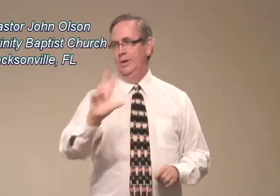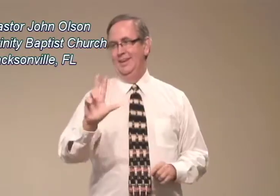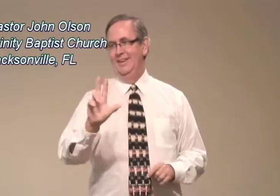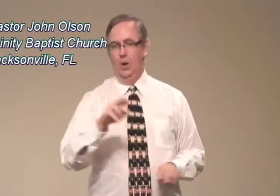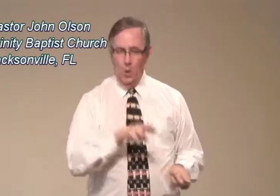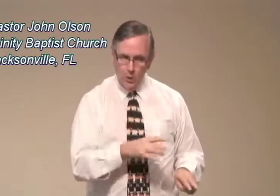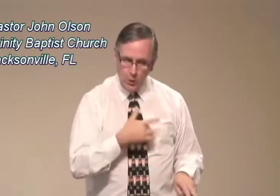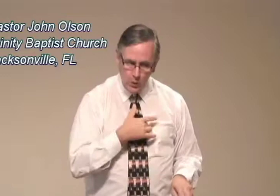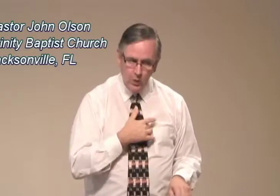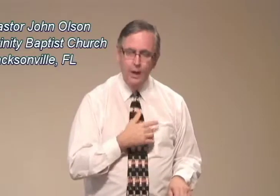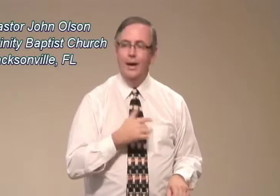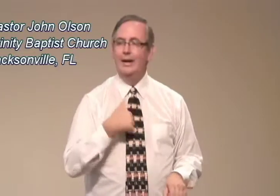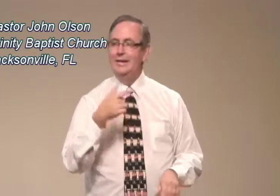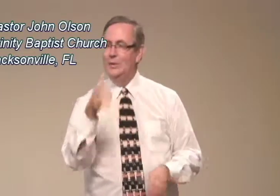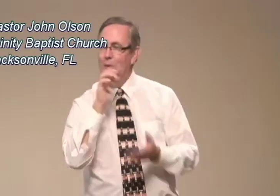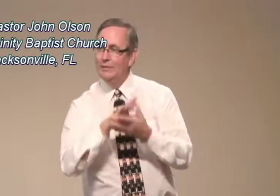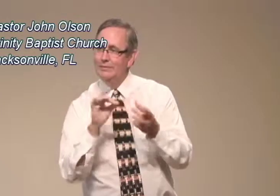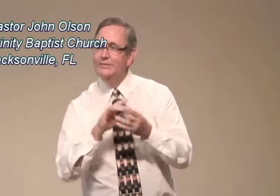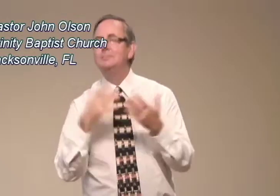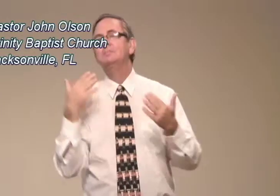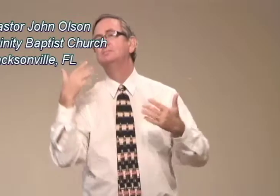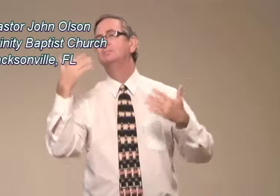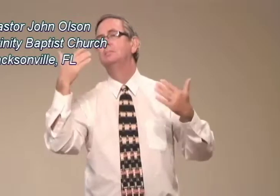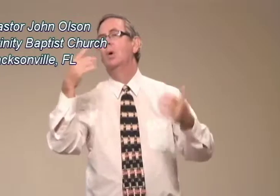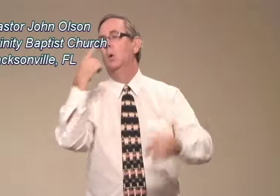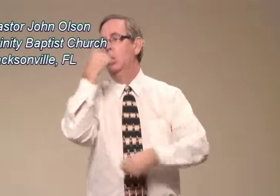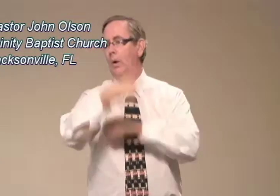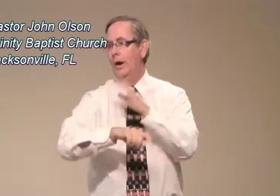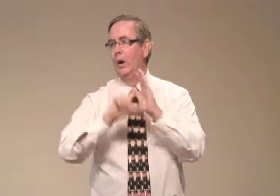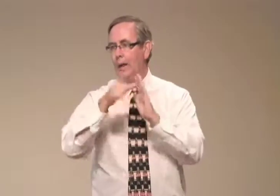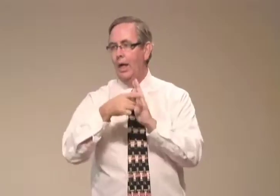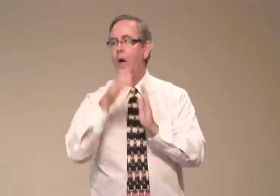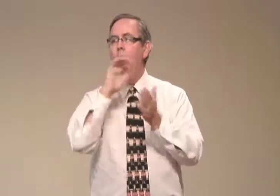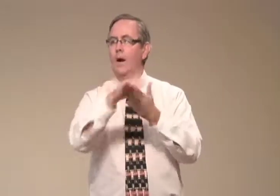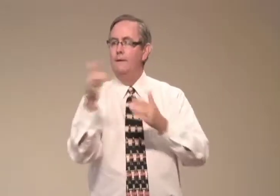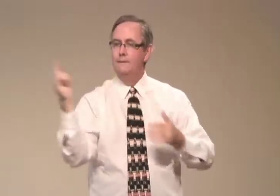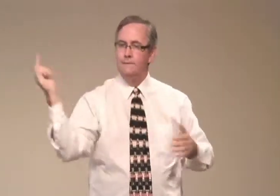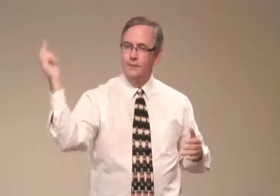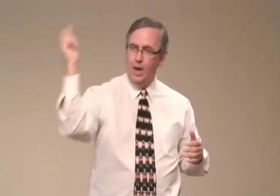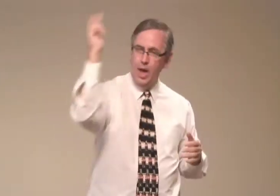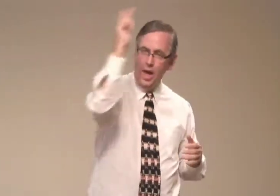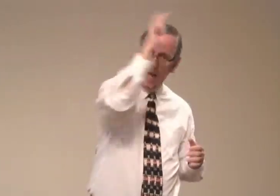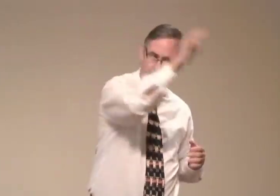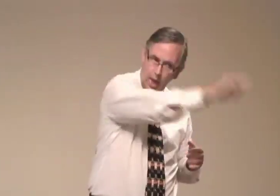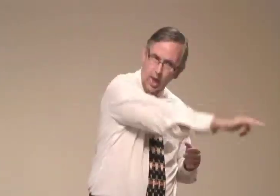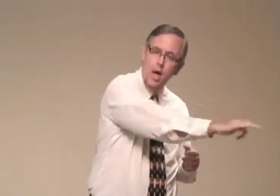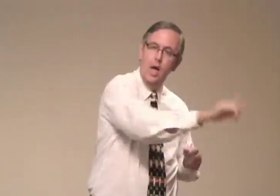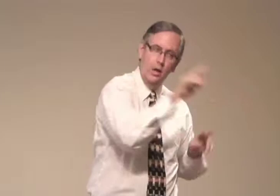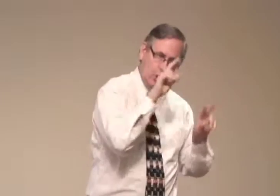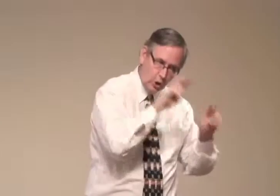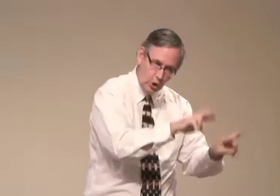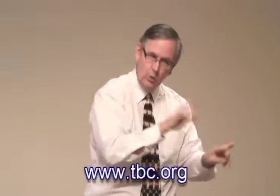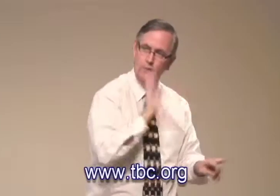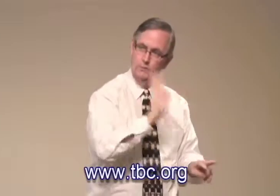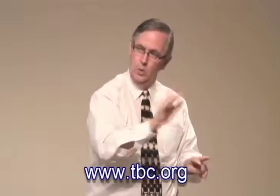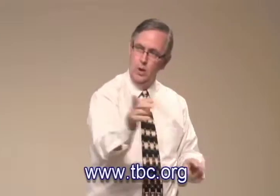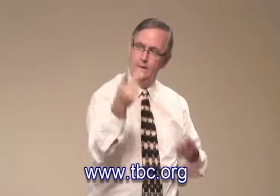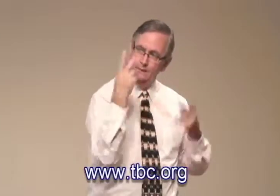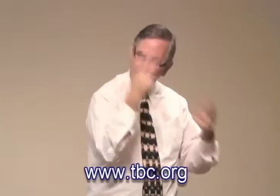I saw Amanda for the first time when I was three. When she was three, told my wife about her. Then we went to